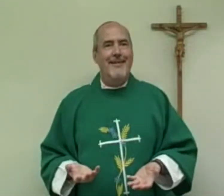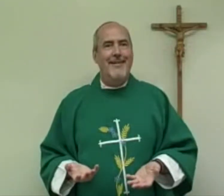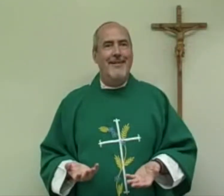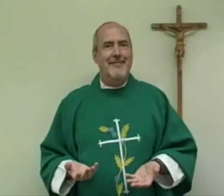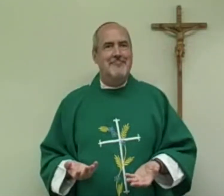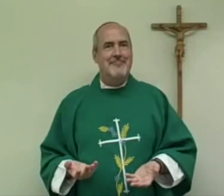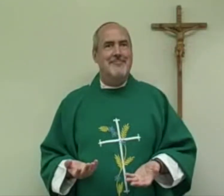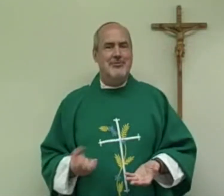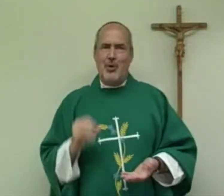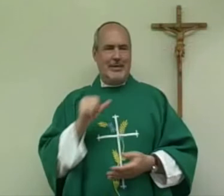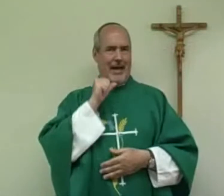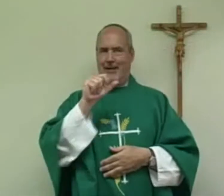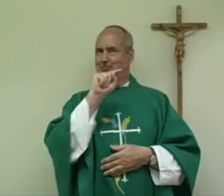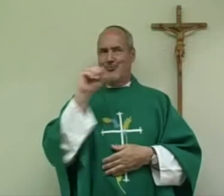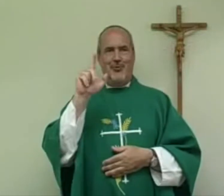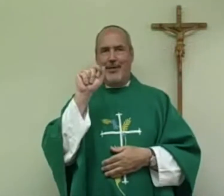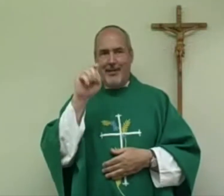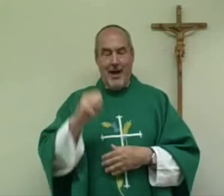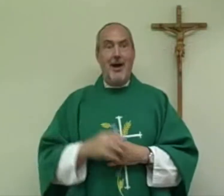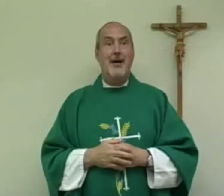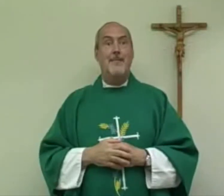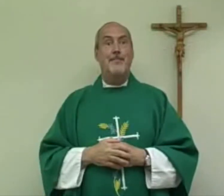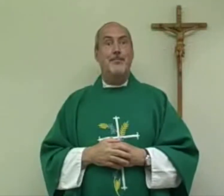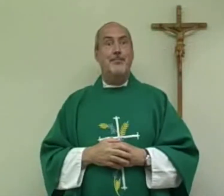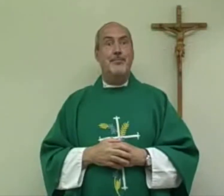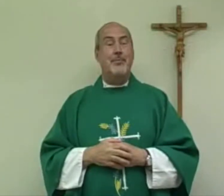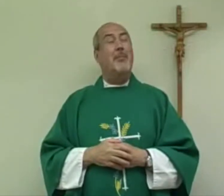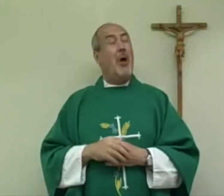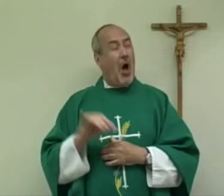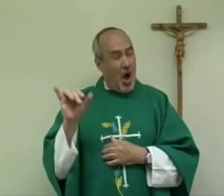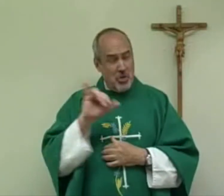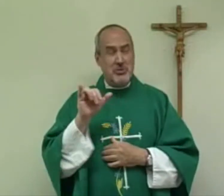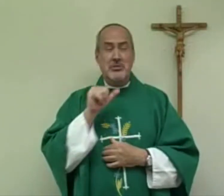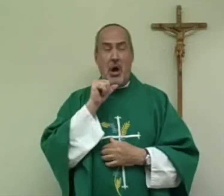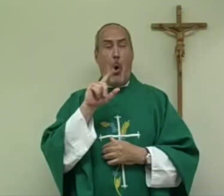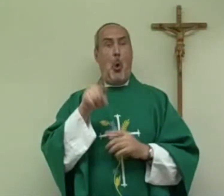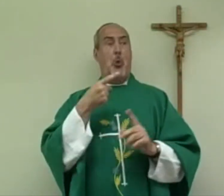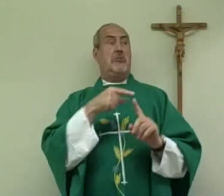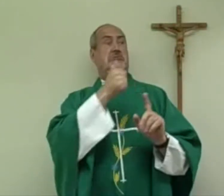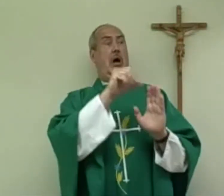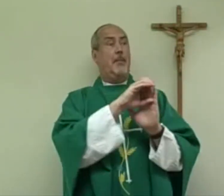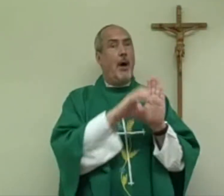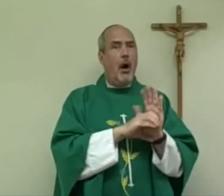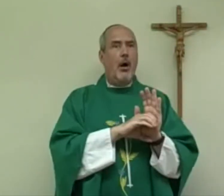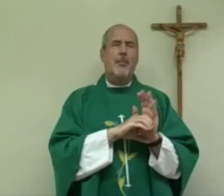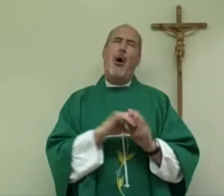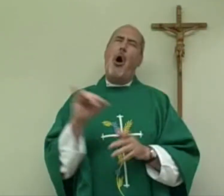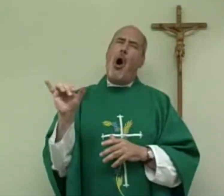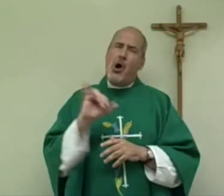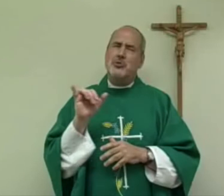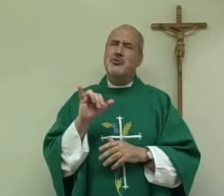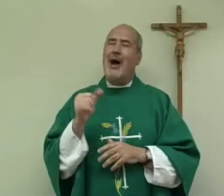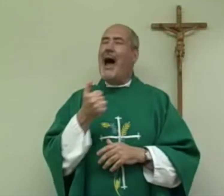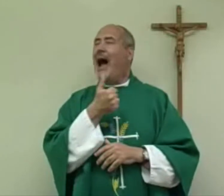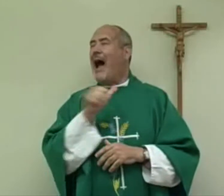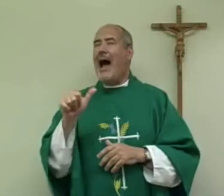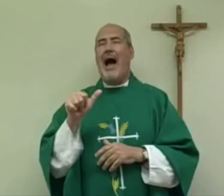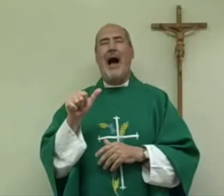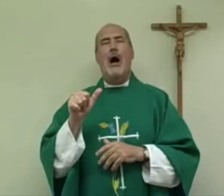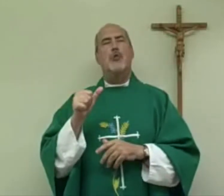their children, and it will spread throughout the world. It's not too late. And not only about the Ten